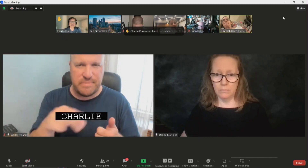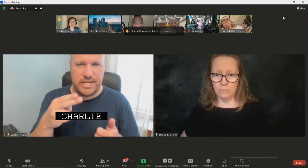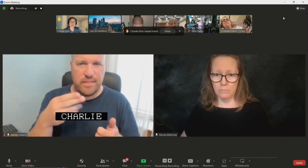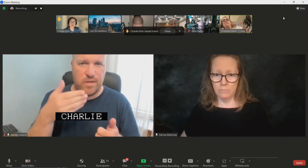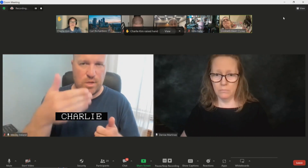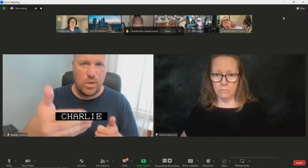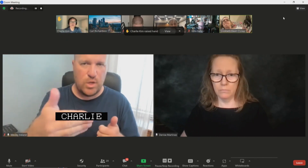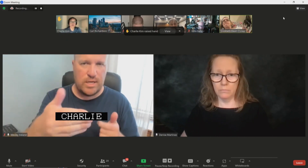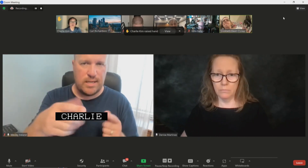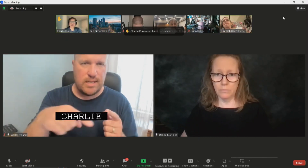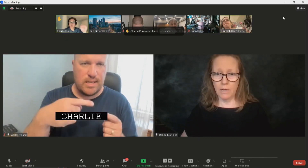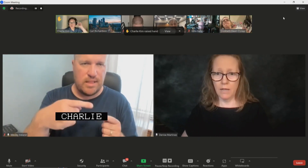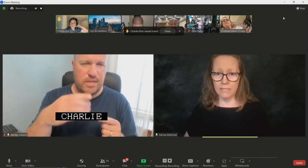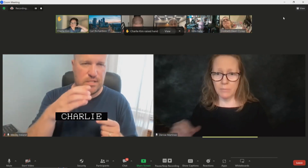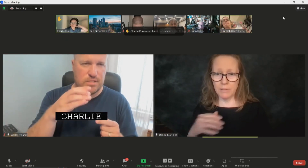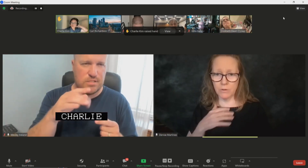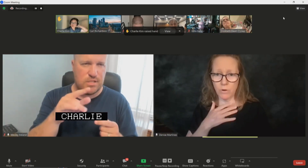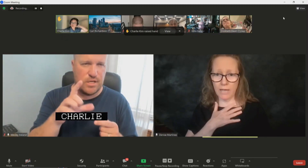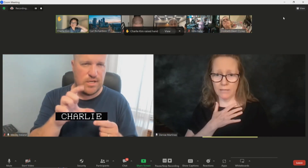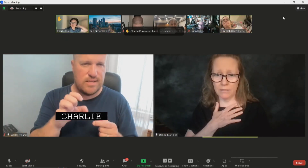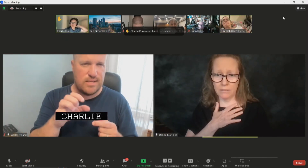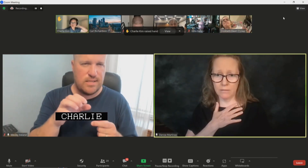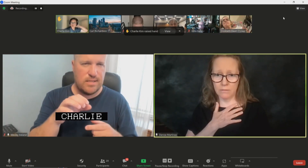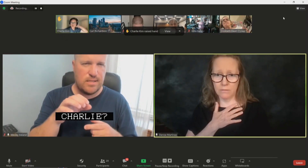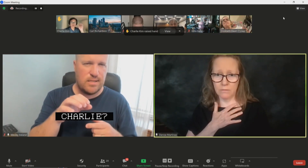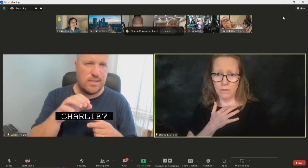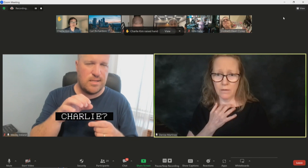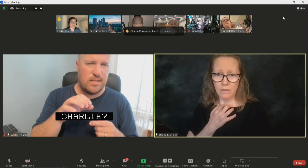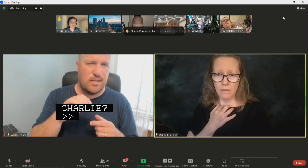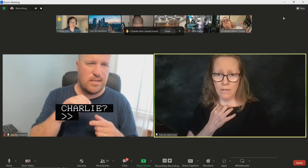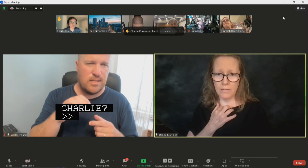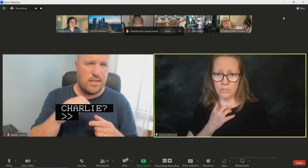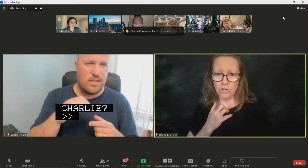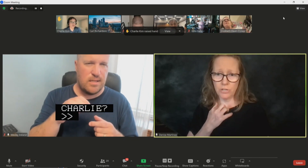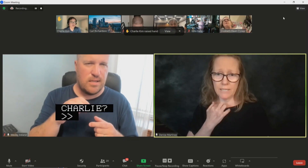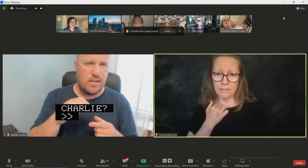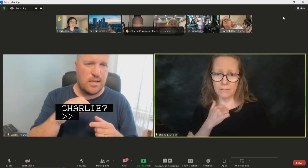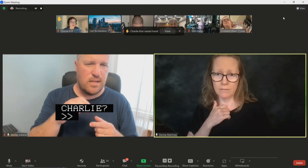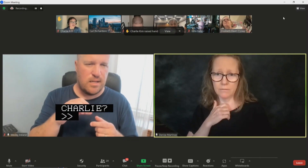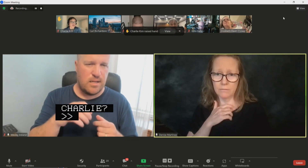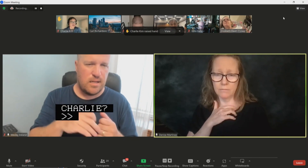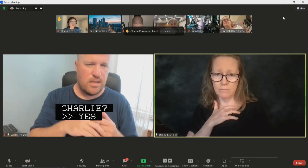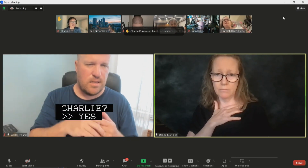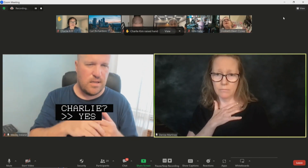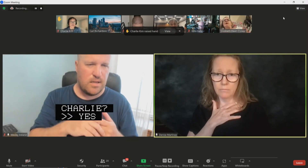Yes. Quick question. Elizabeth, go ahead. Oops, sorry. And then Charlie.